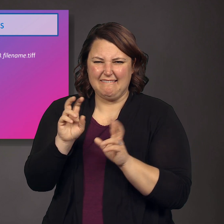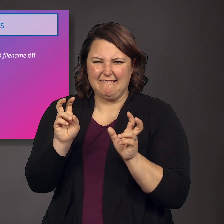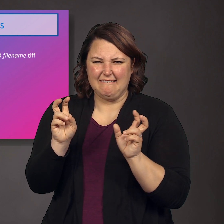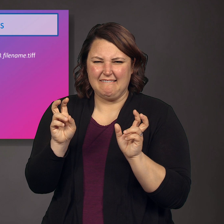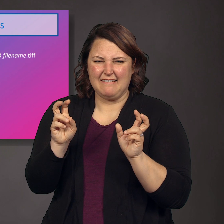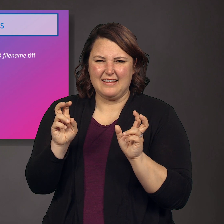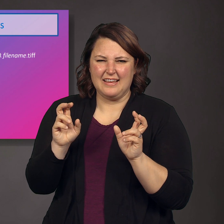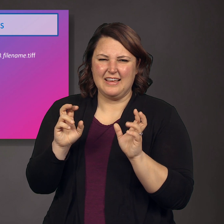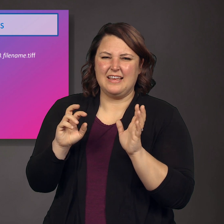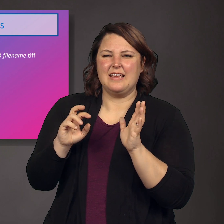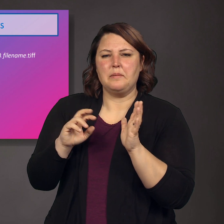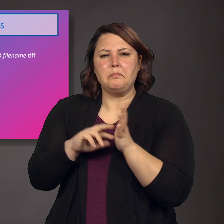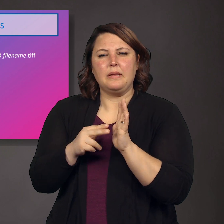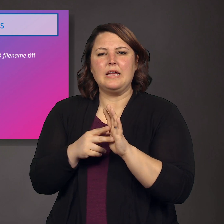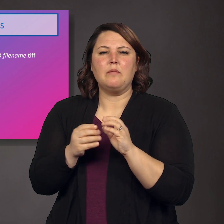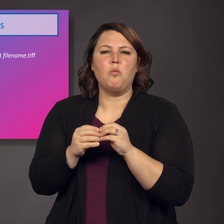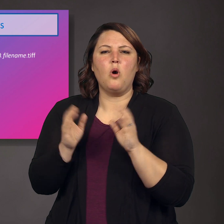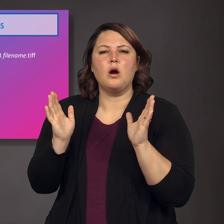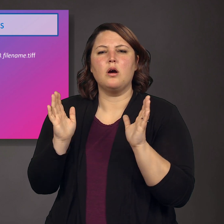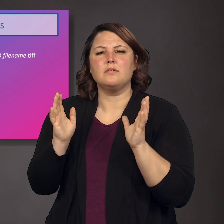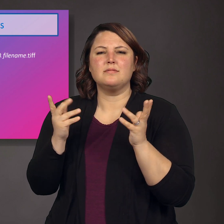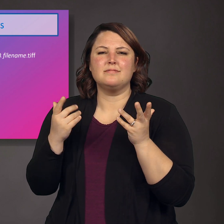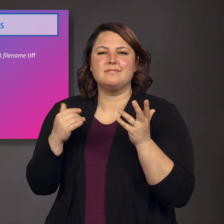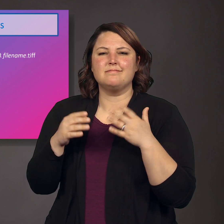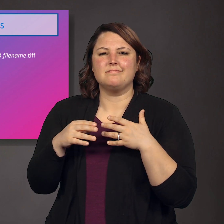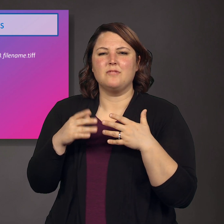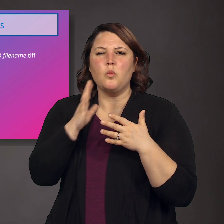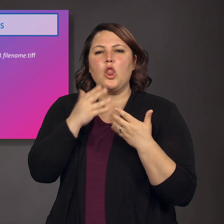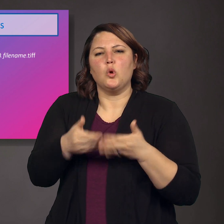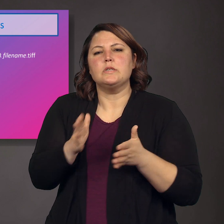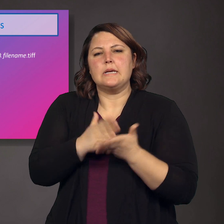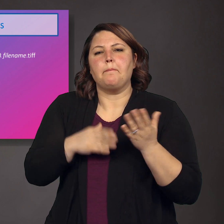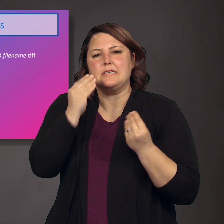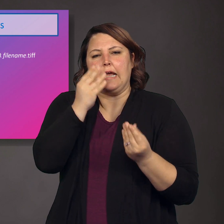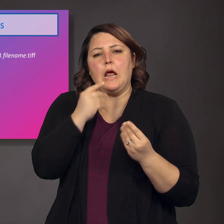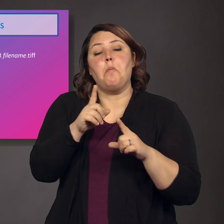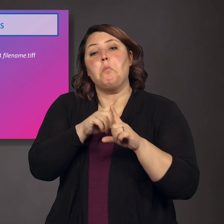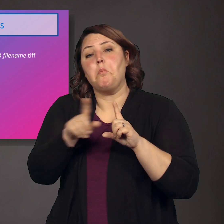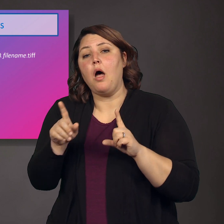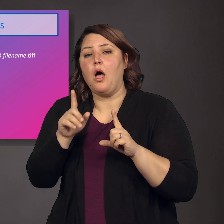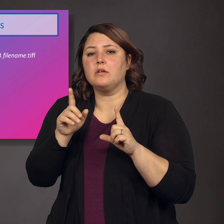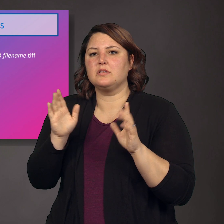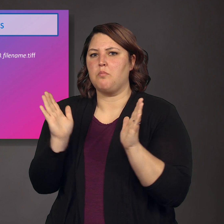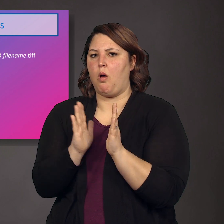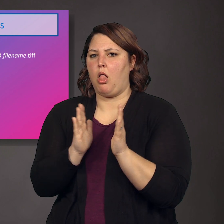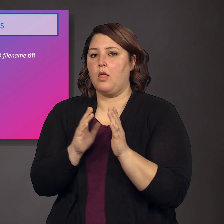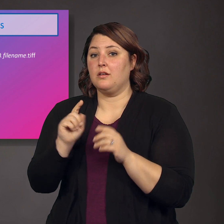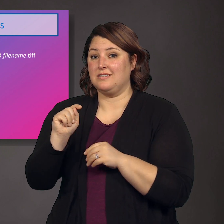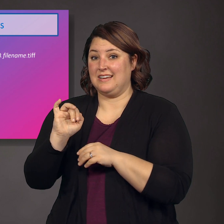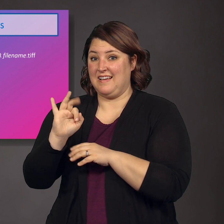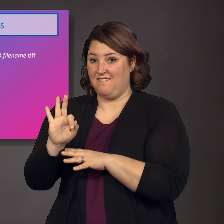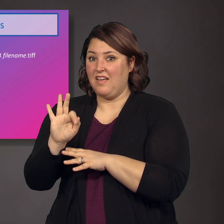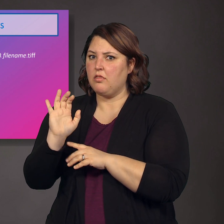some data, but they are small. TIFF, however, is the recommended archival